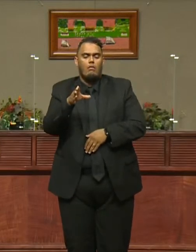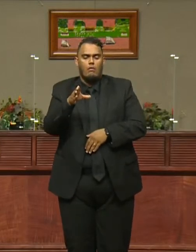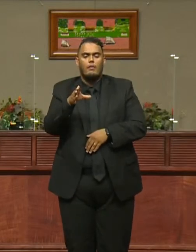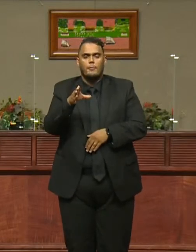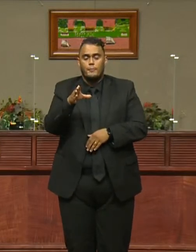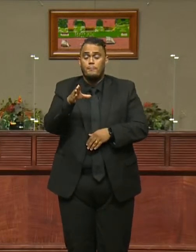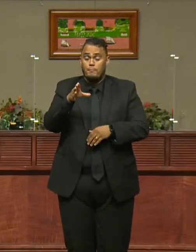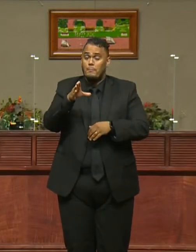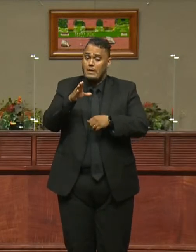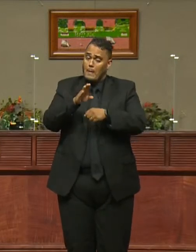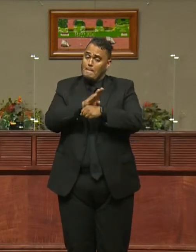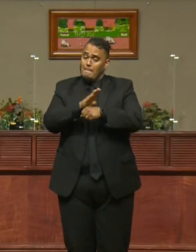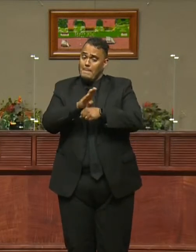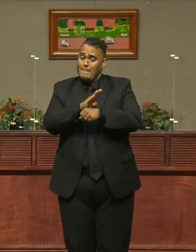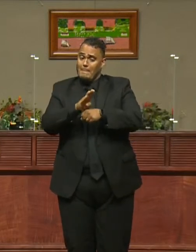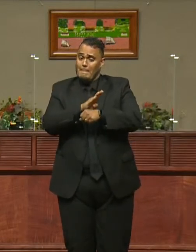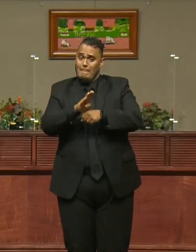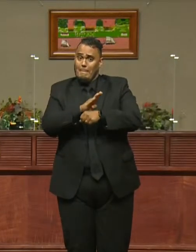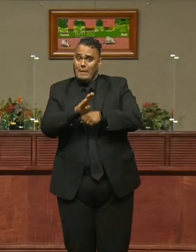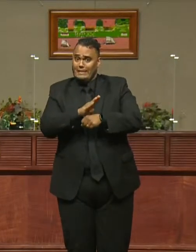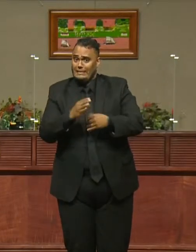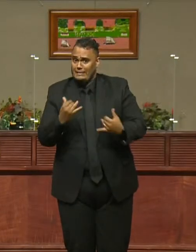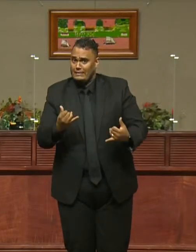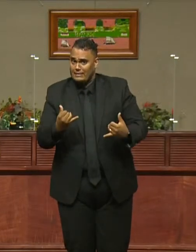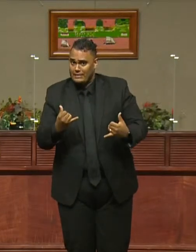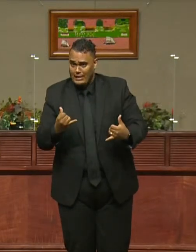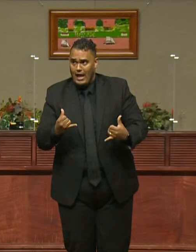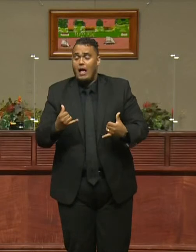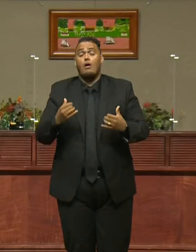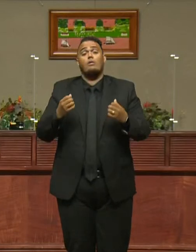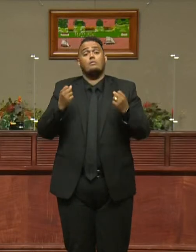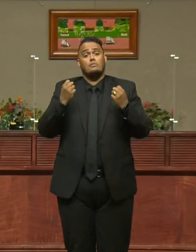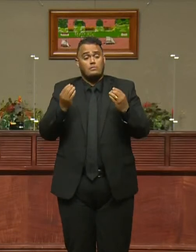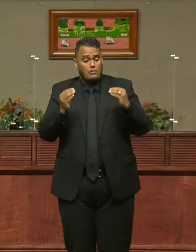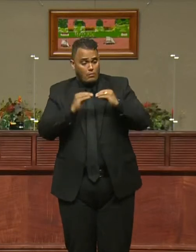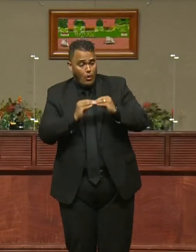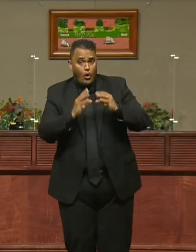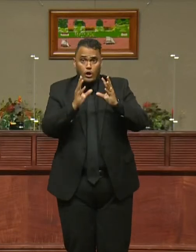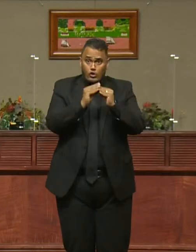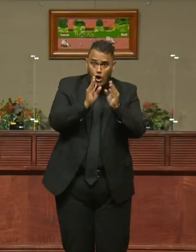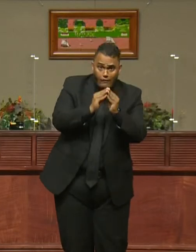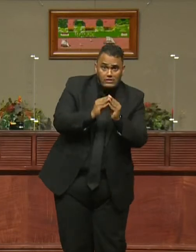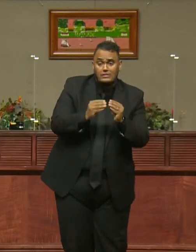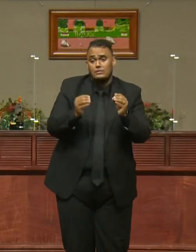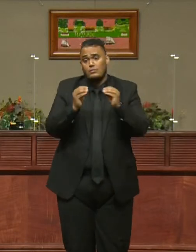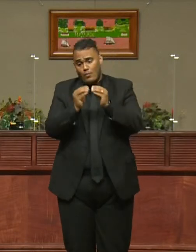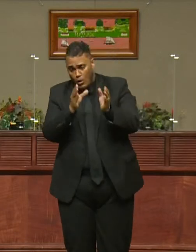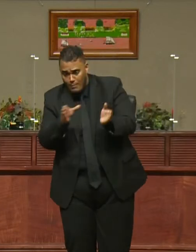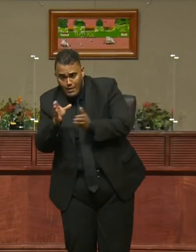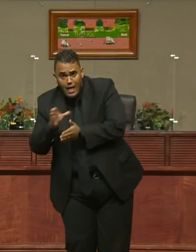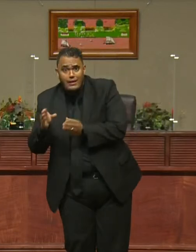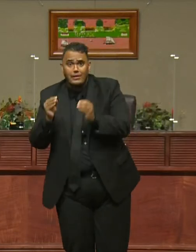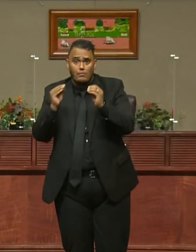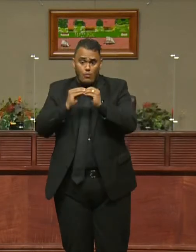very busy with conference and plenaries, but we really miss it. Our last